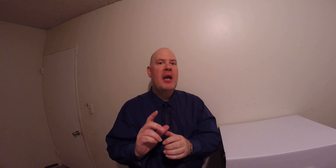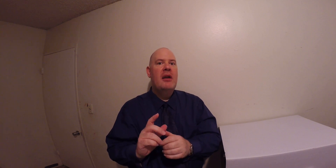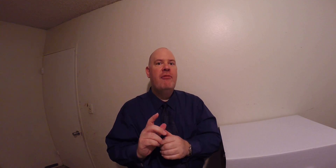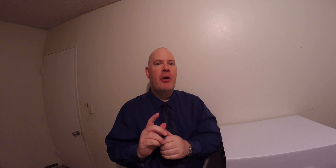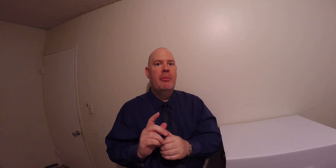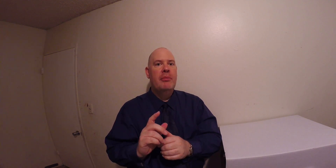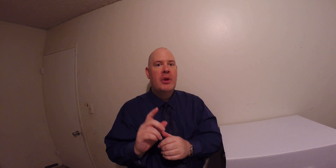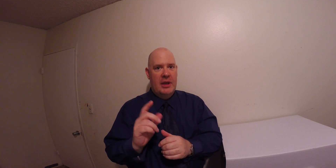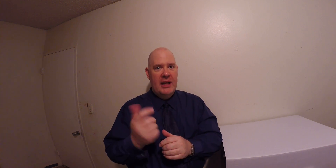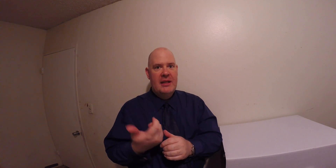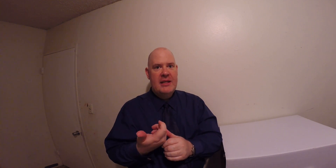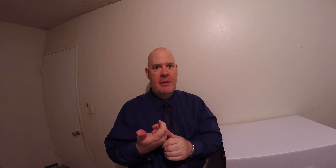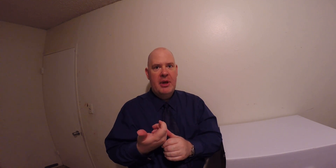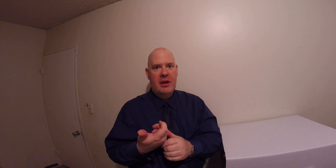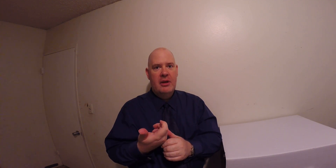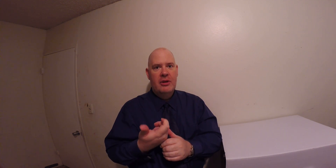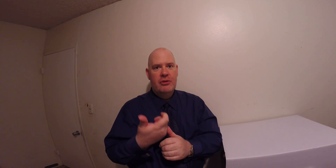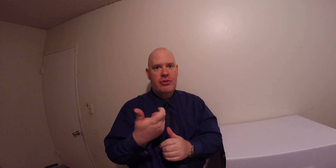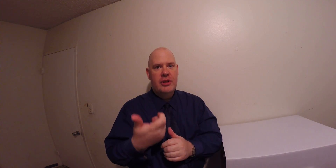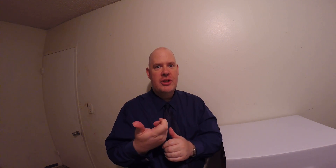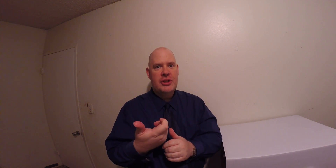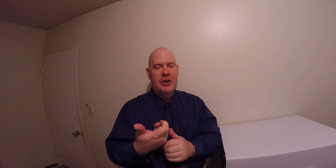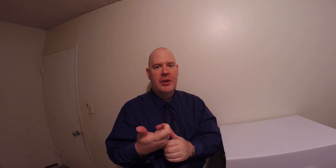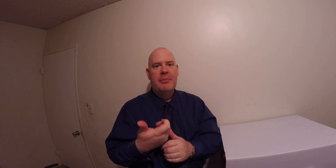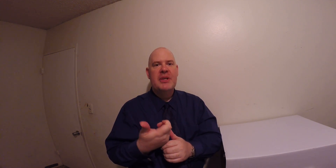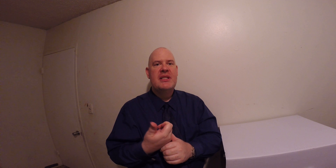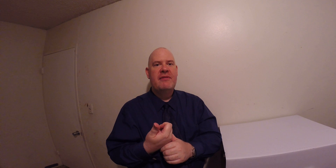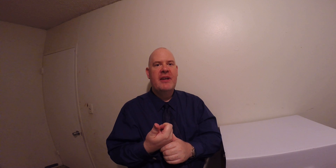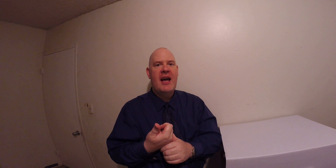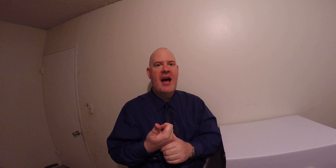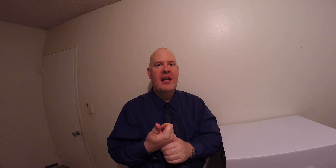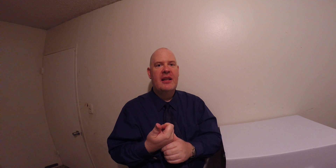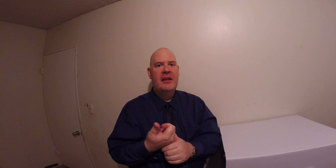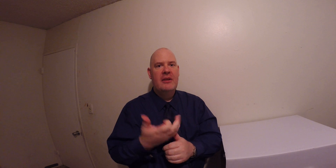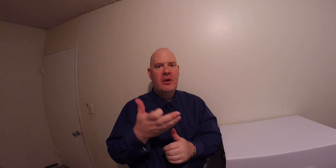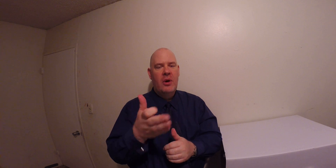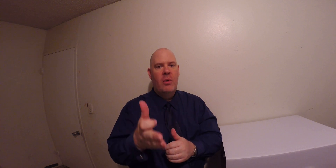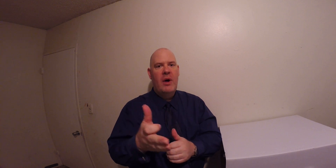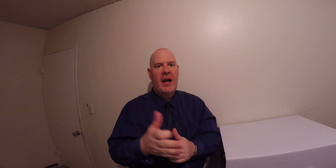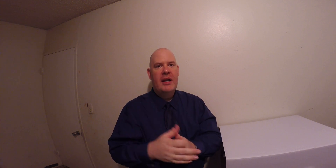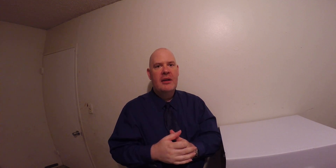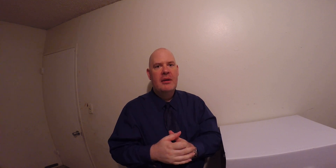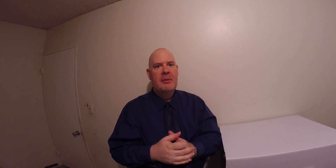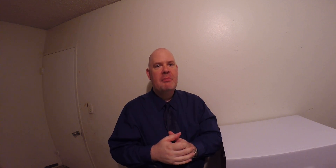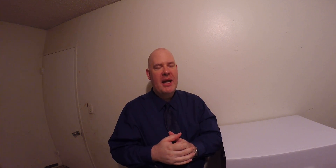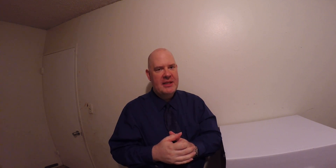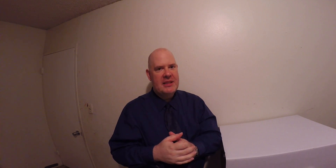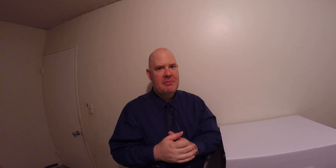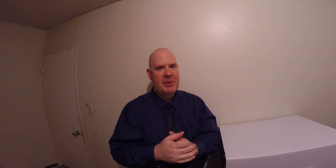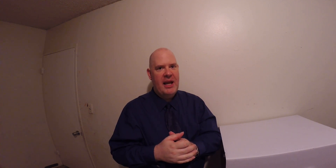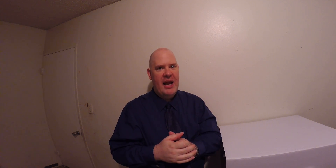made from endemic traditional Pacific Island Hawaiian medicine